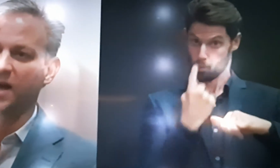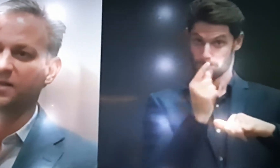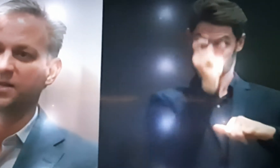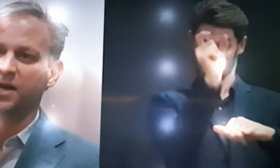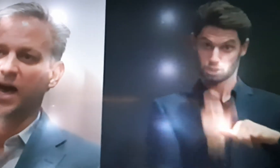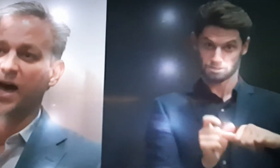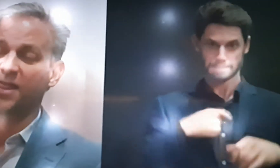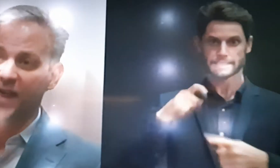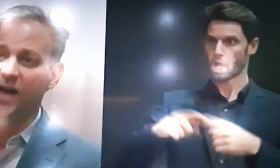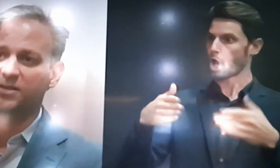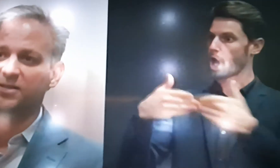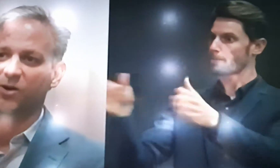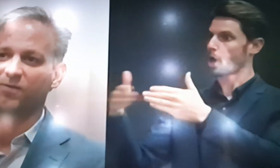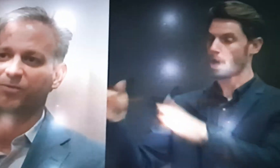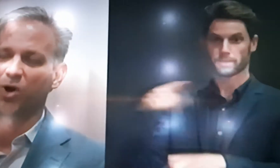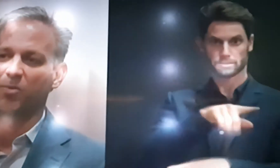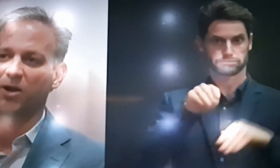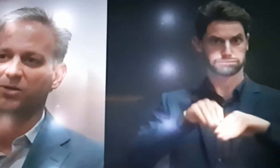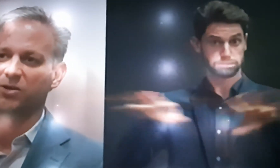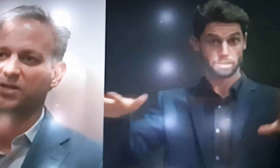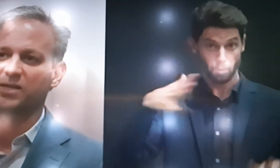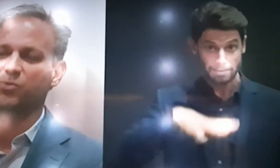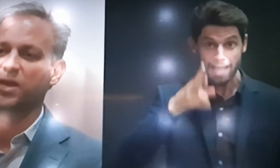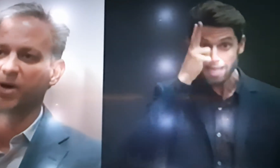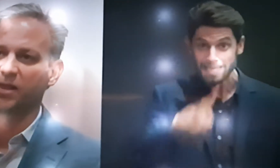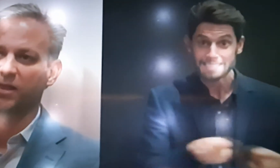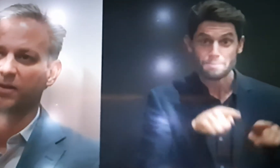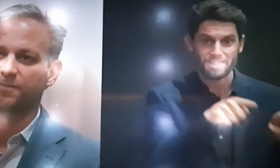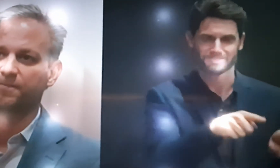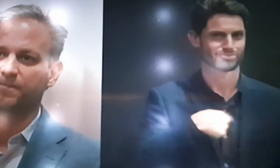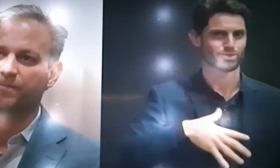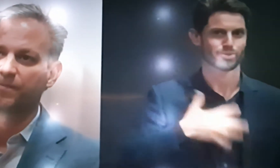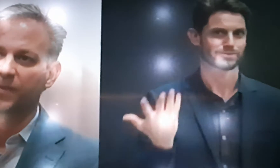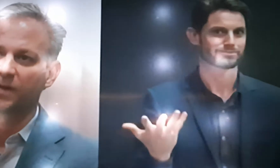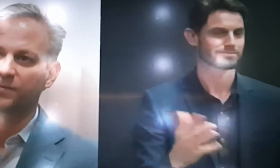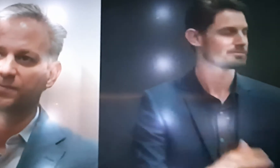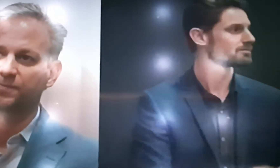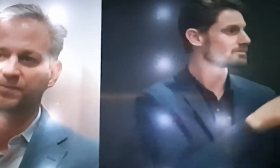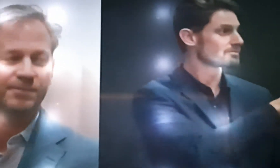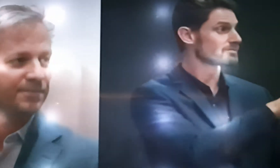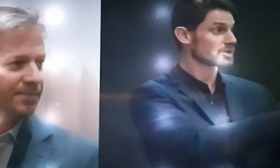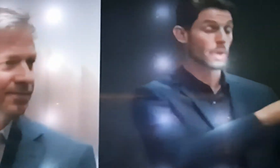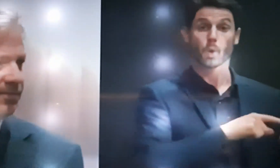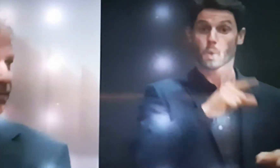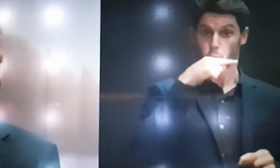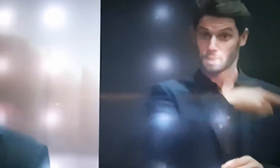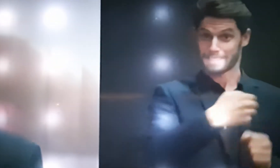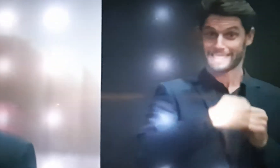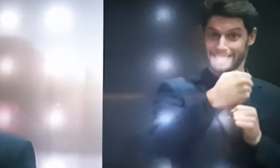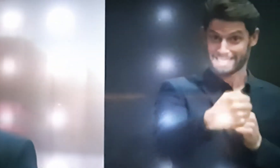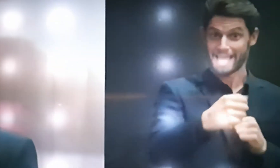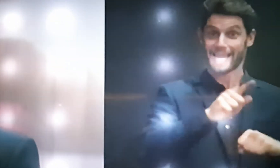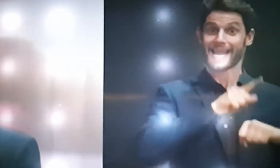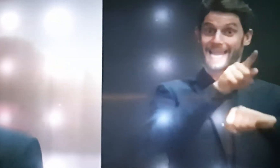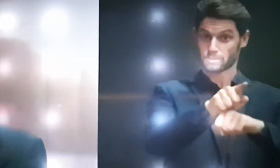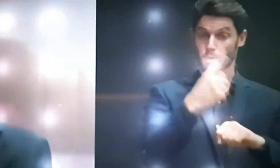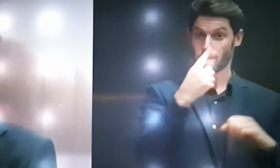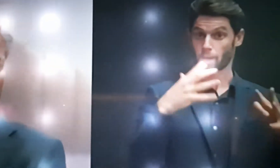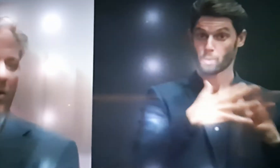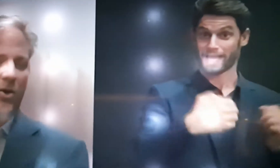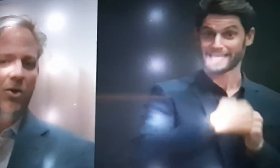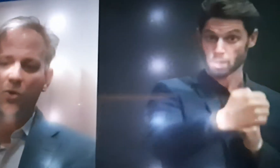cases and thousands of primary close contacts within a month. What would be extended further if we do still see 1 or